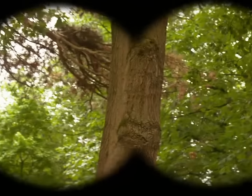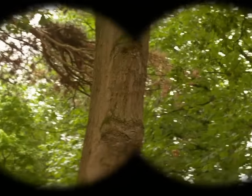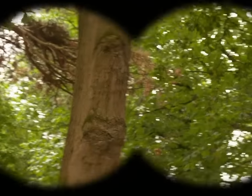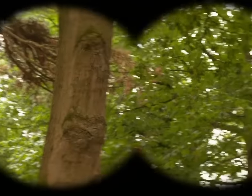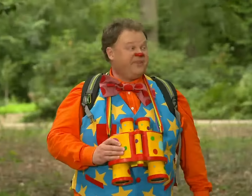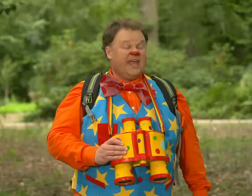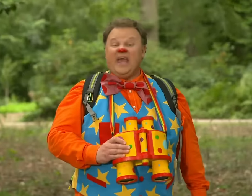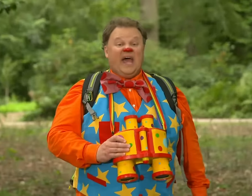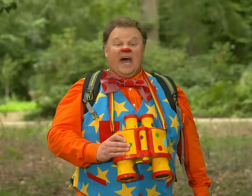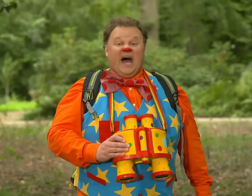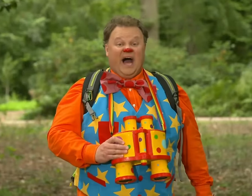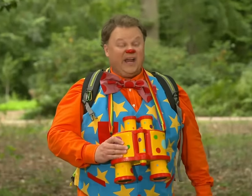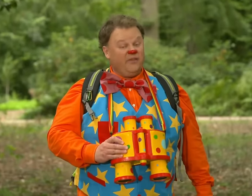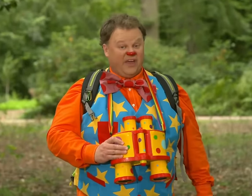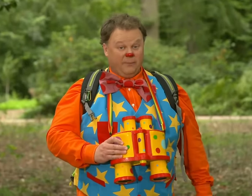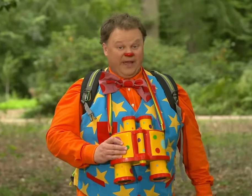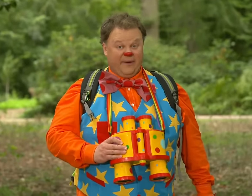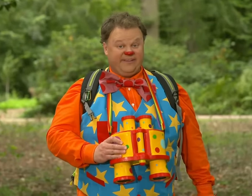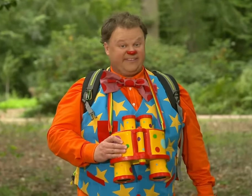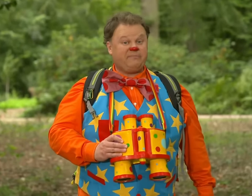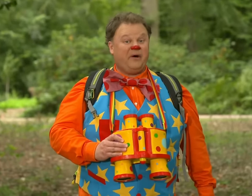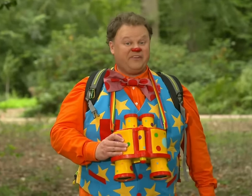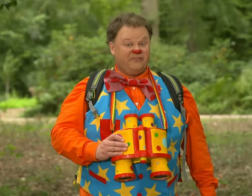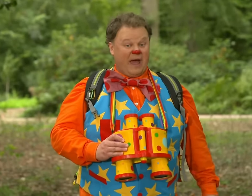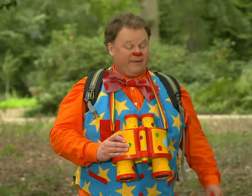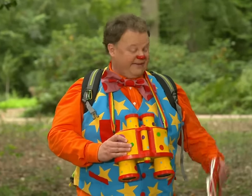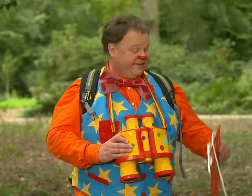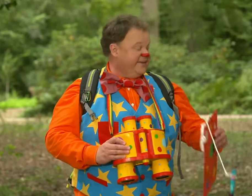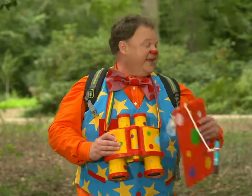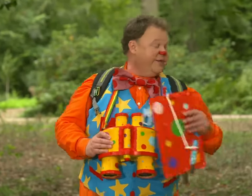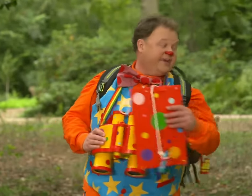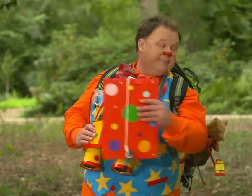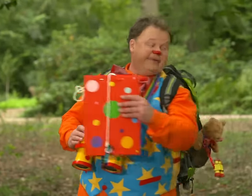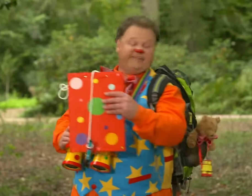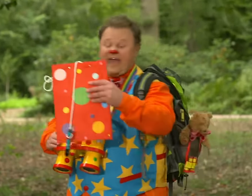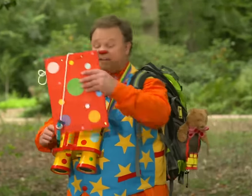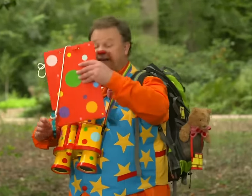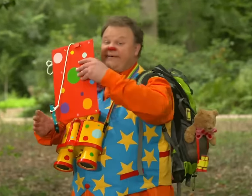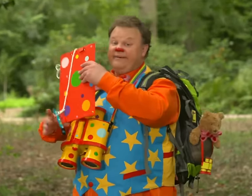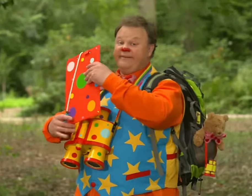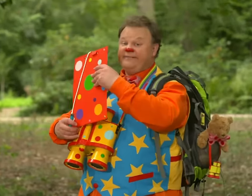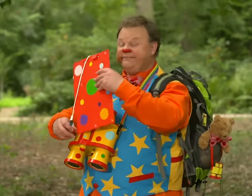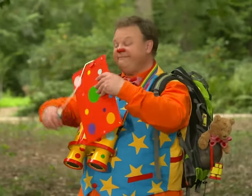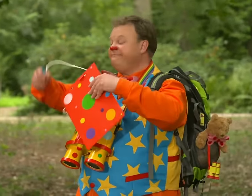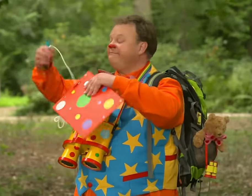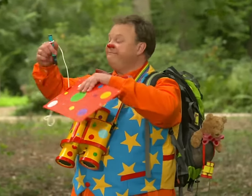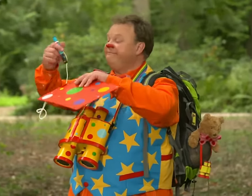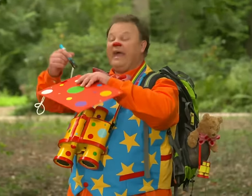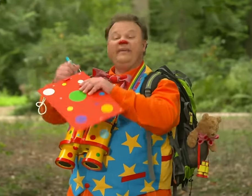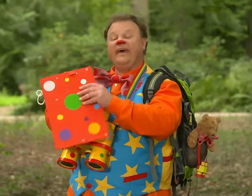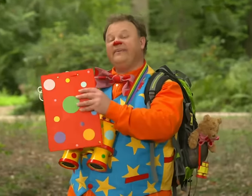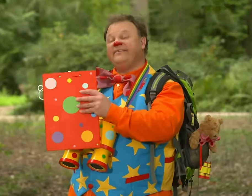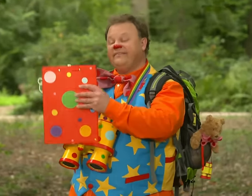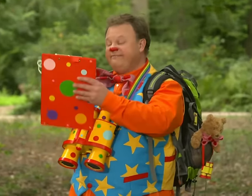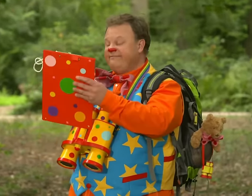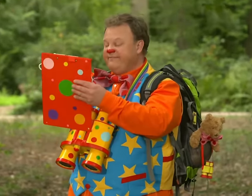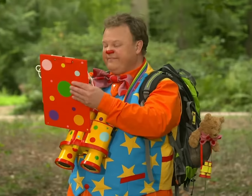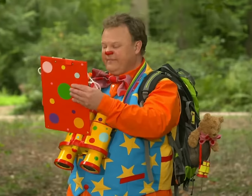Rabbit. I don't think we're going to spot a rabbit, do you, Tumble Ted? Mr. Tumble? Yes? Why don't you eat